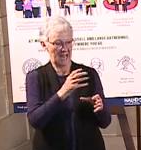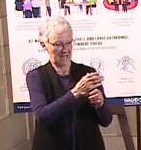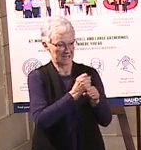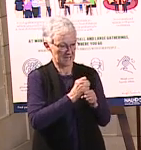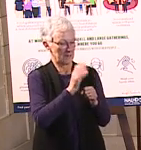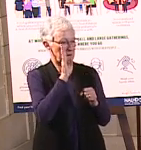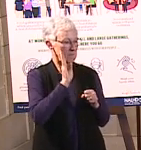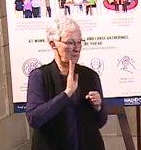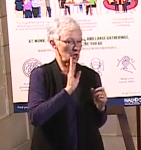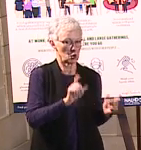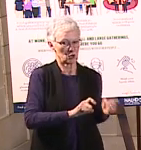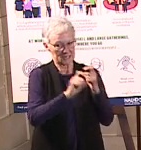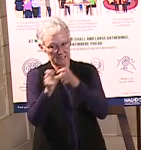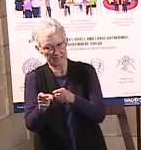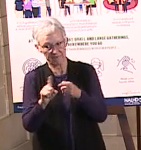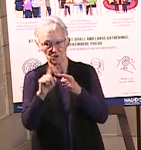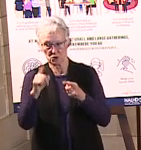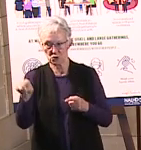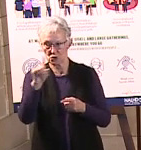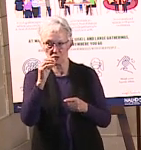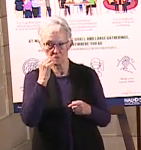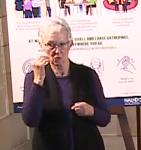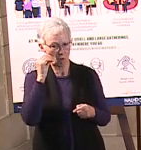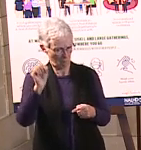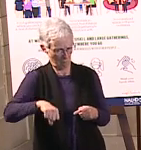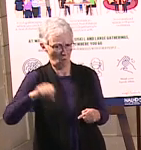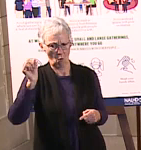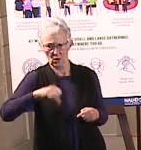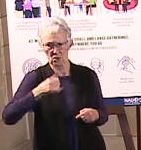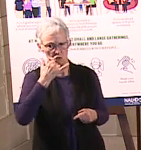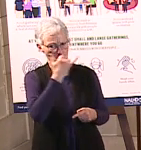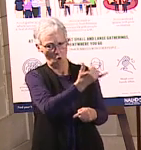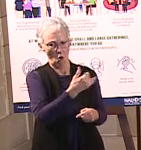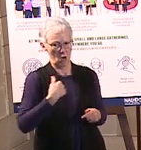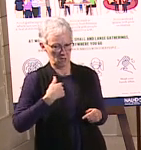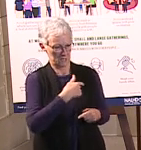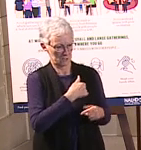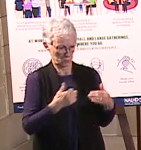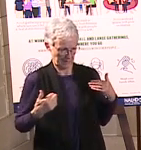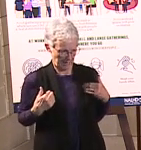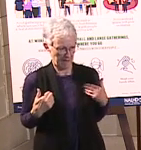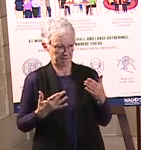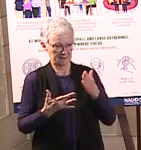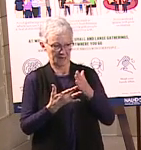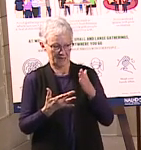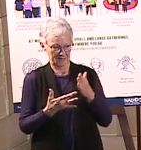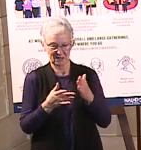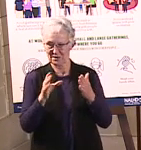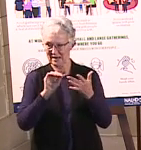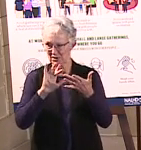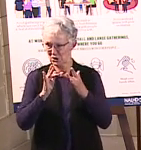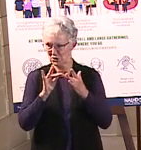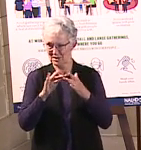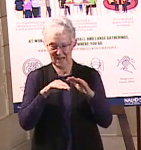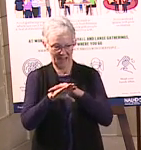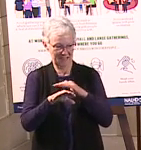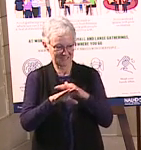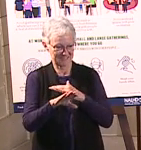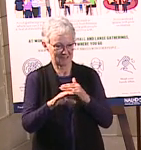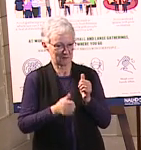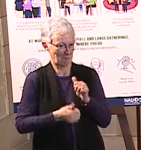Yes, definitely. Call us up on the phone. We have technology and internet access these days too in most